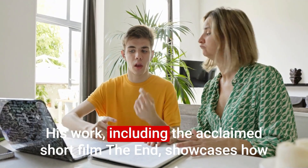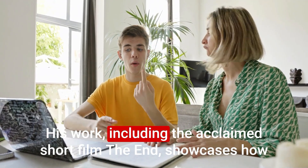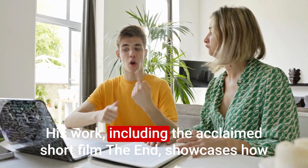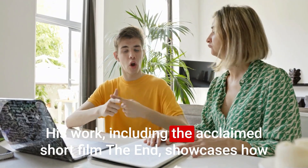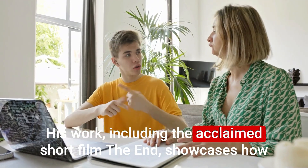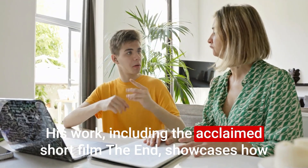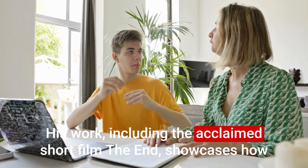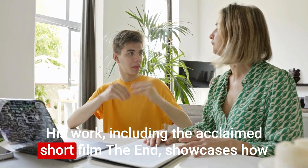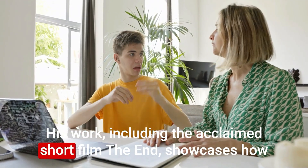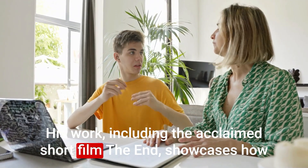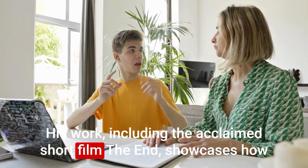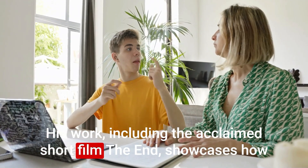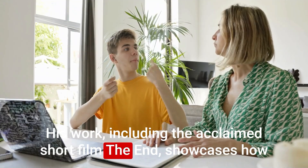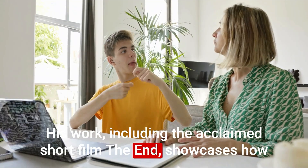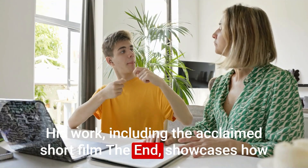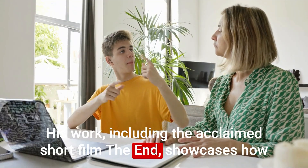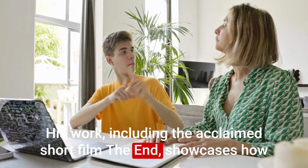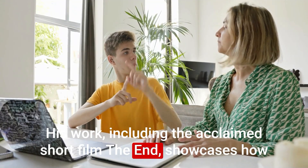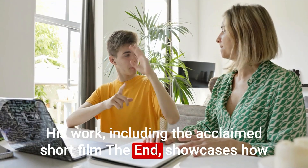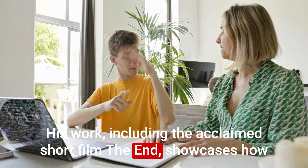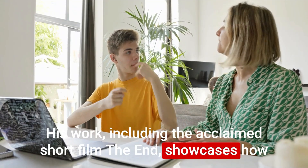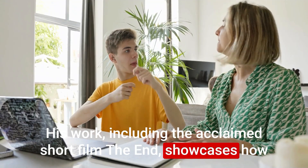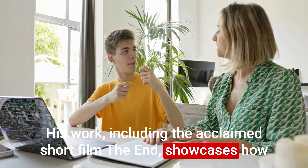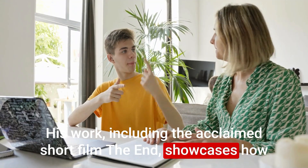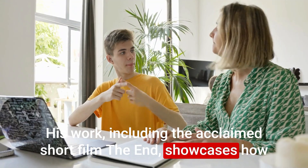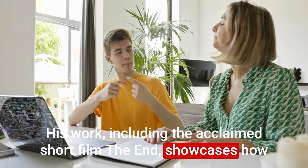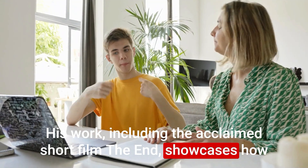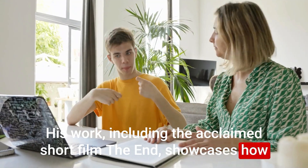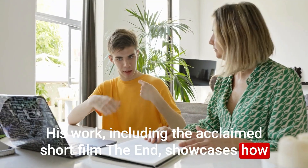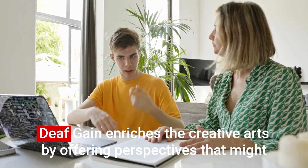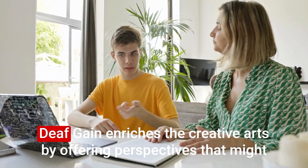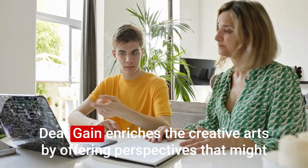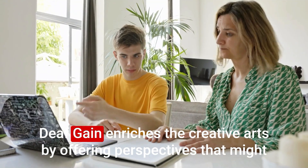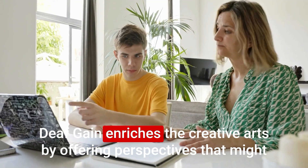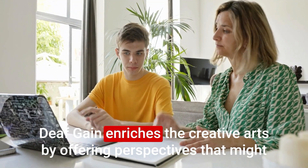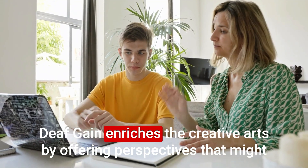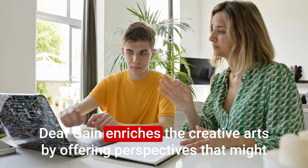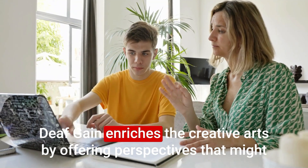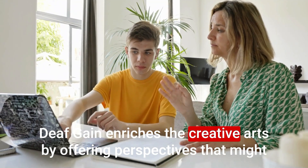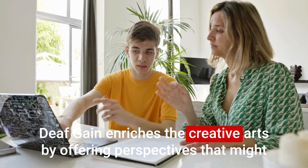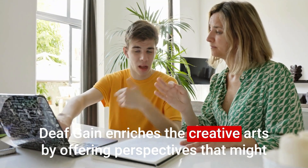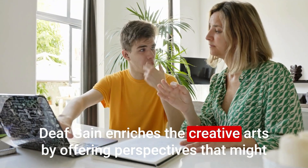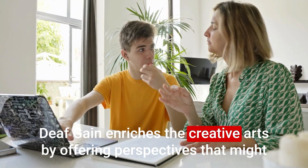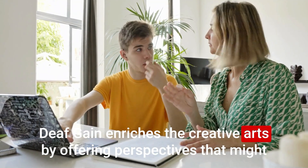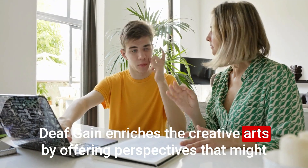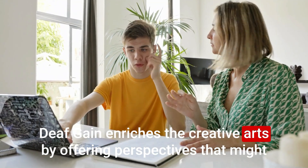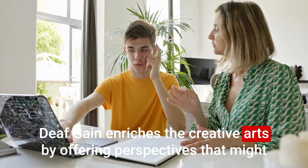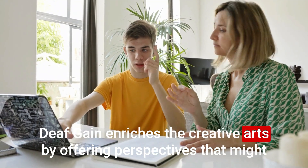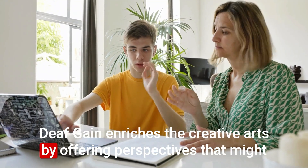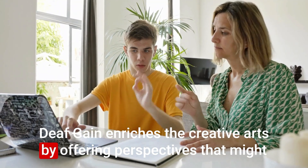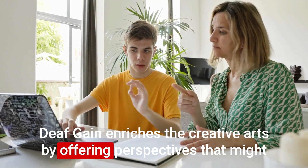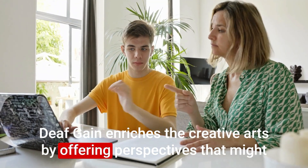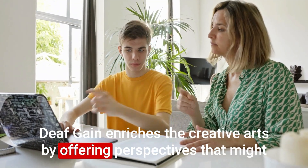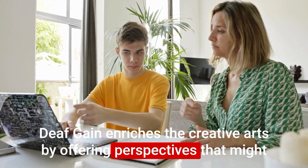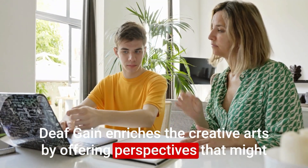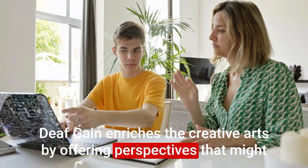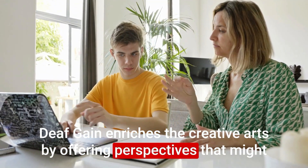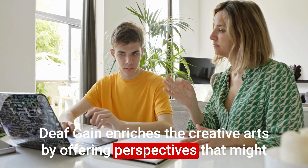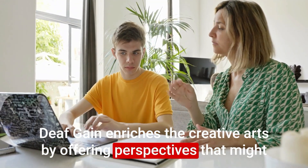including the acclaimed short film The End, showcases how deaf gain enriches the creative arts by offering perspectives that